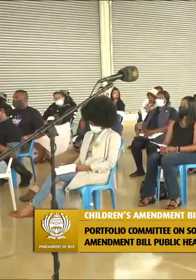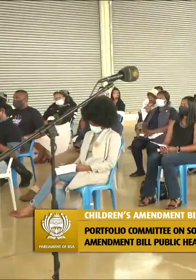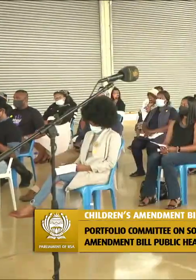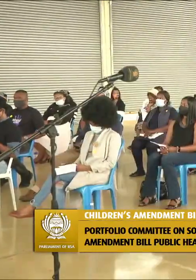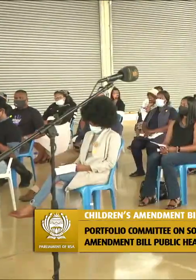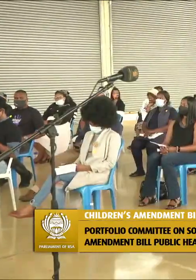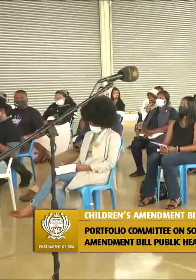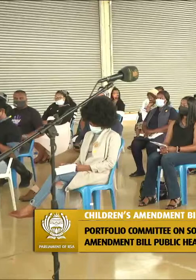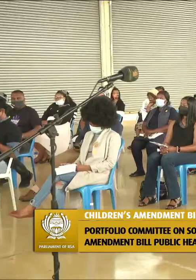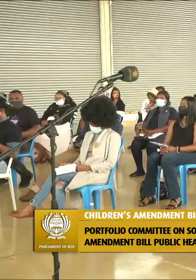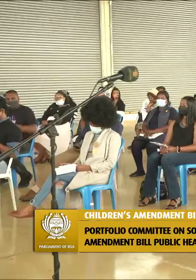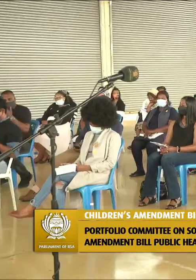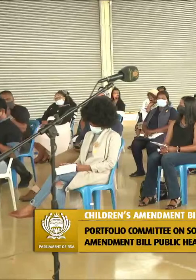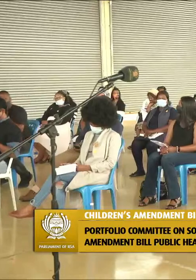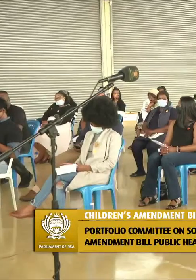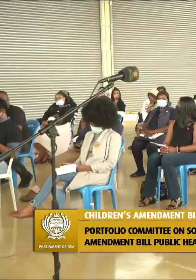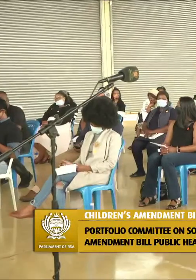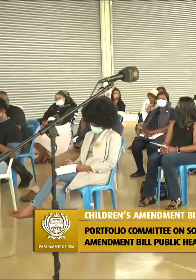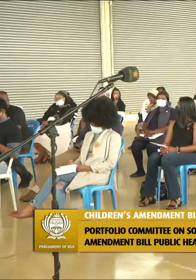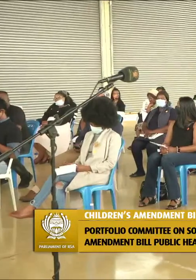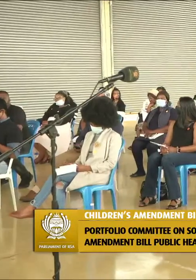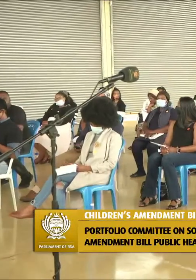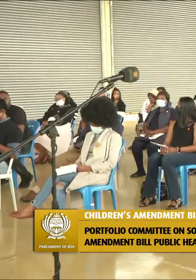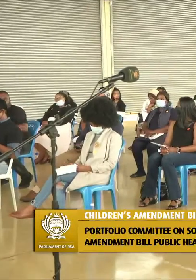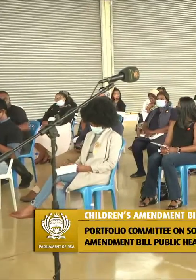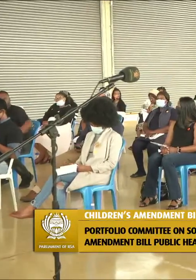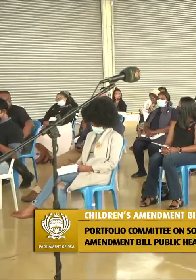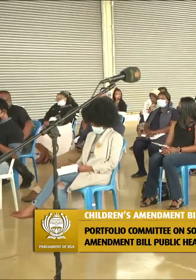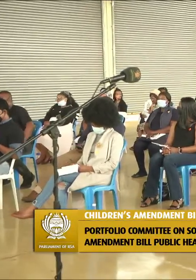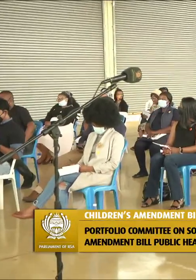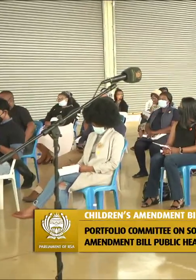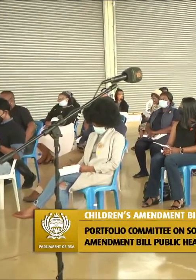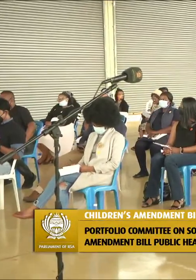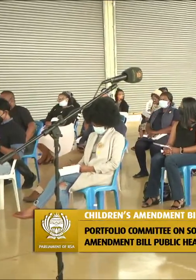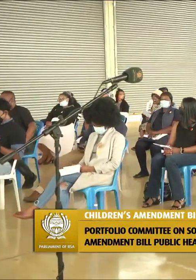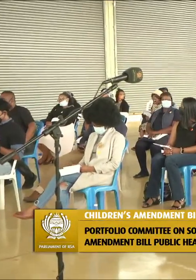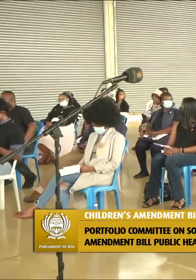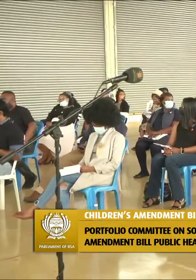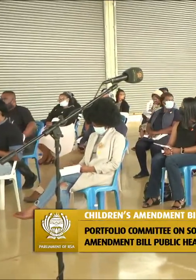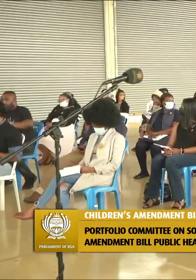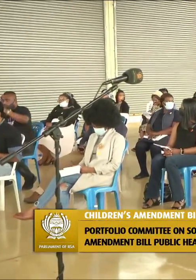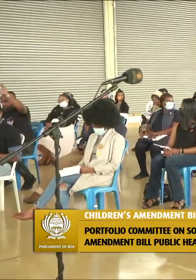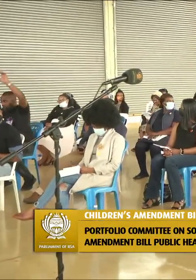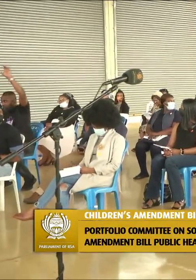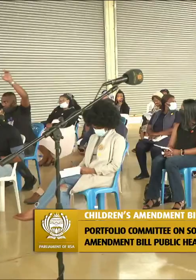more hands? How- Are there any more people who would like to comment?